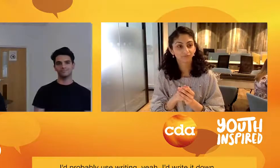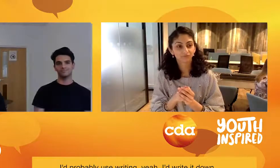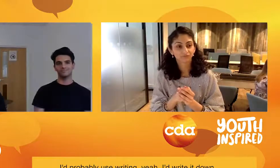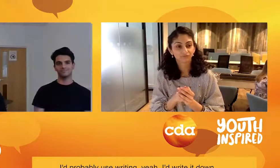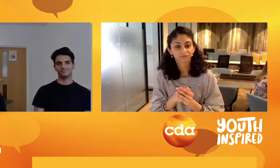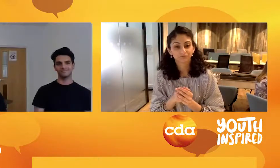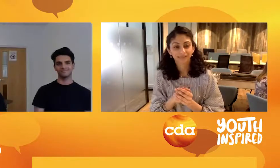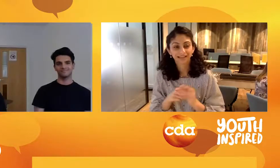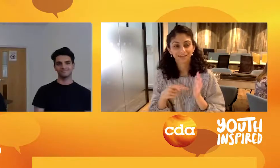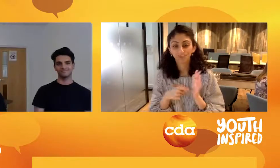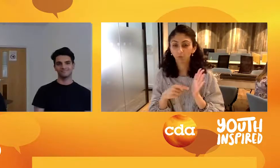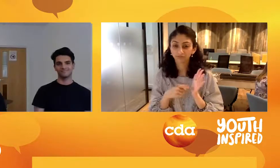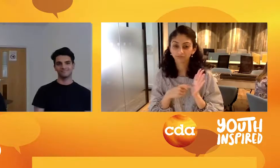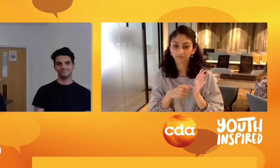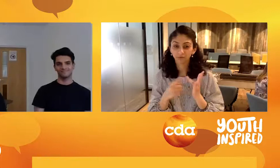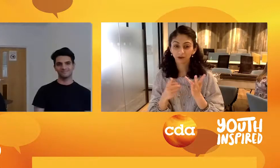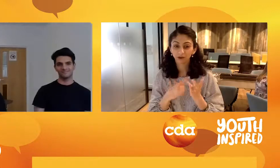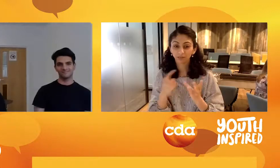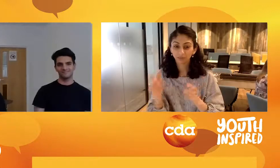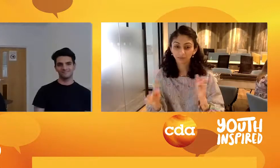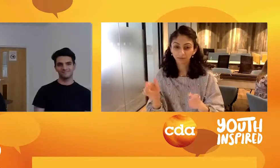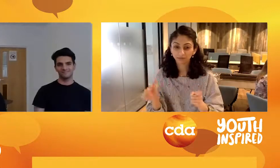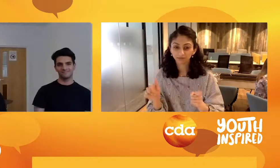write it down.